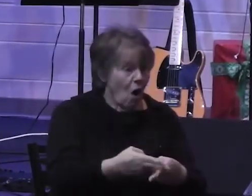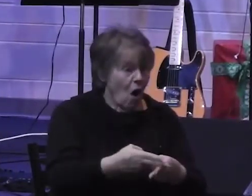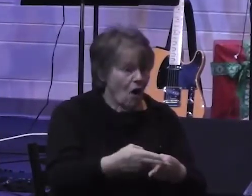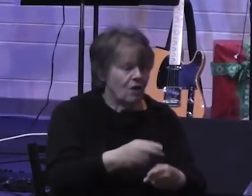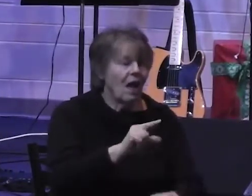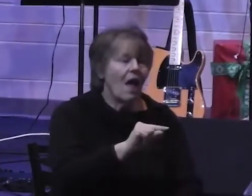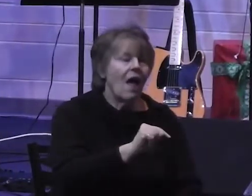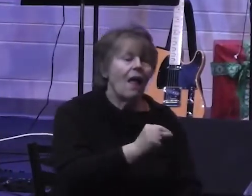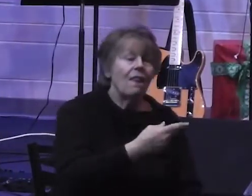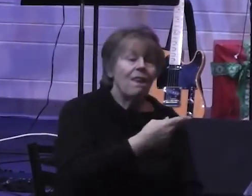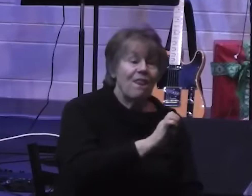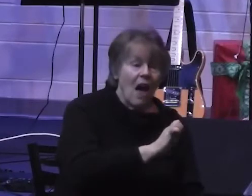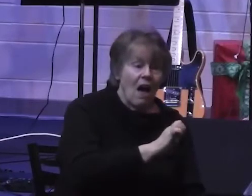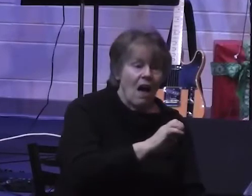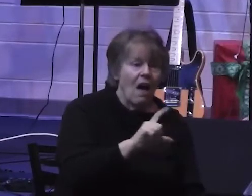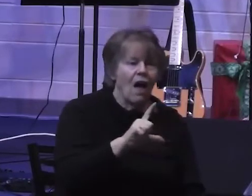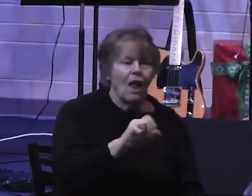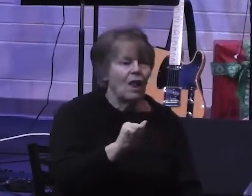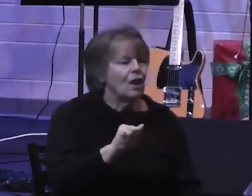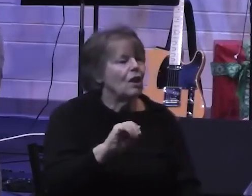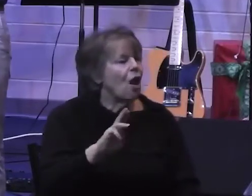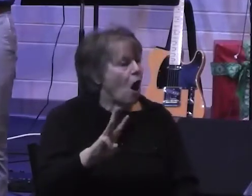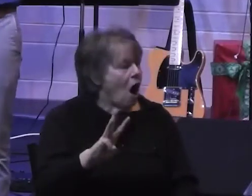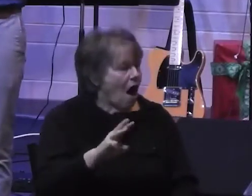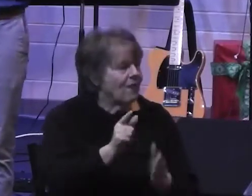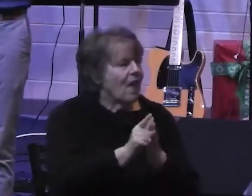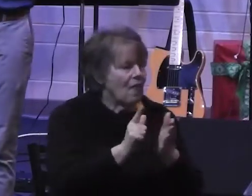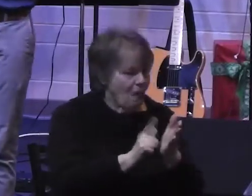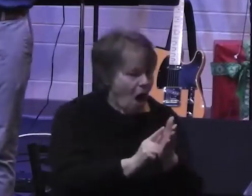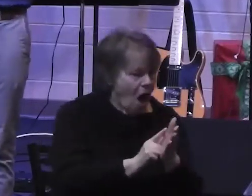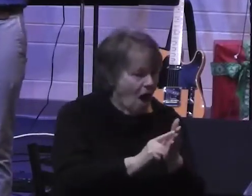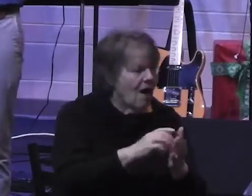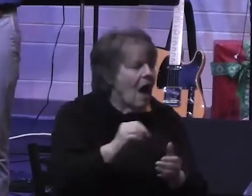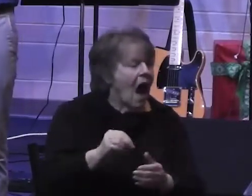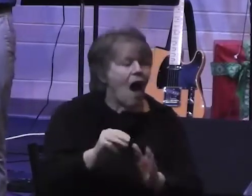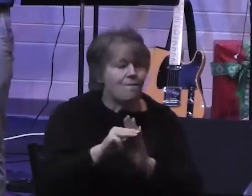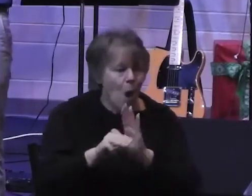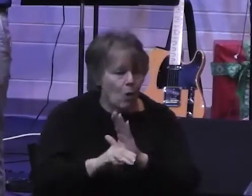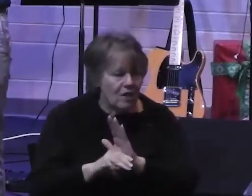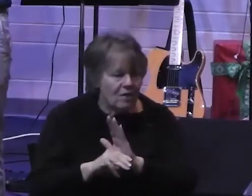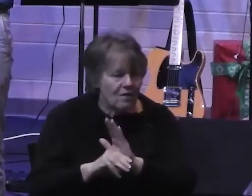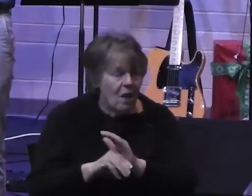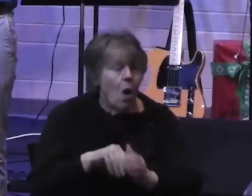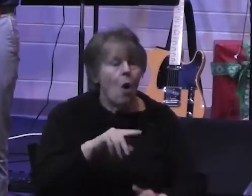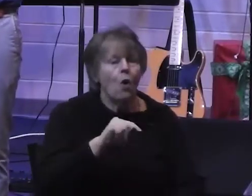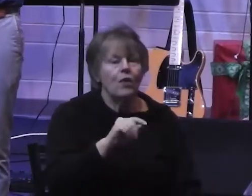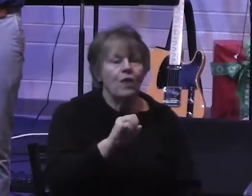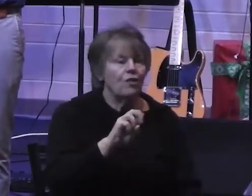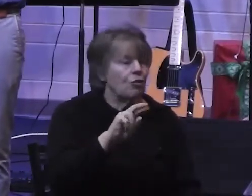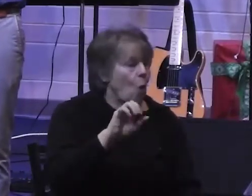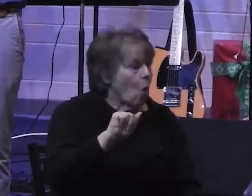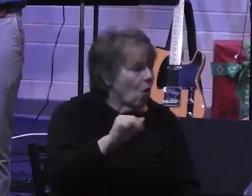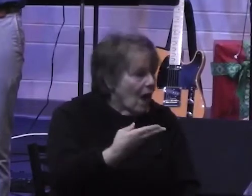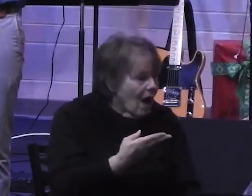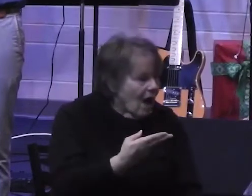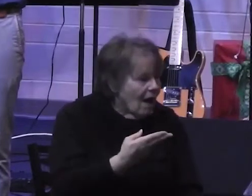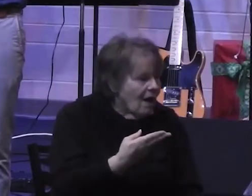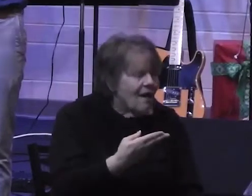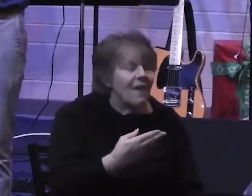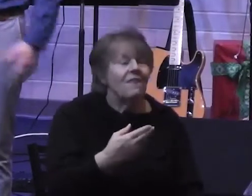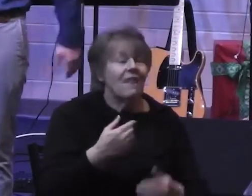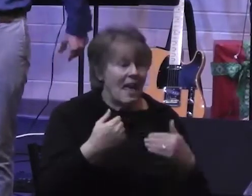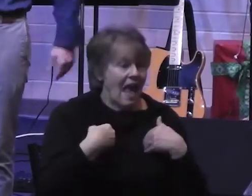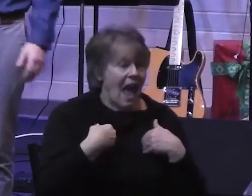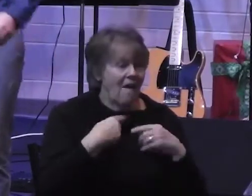the law of Moses, or the Pentateuch, or the Torah. They thought it was so important that they came up with a bunch of different